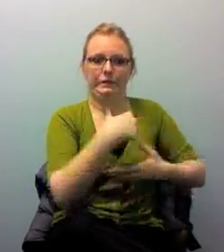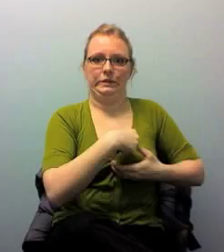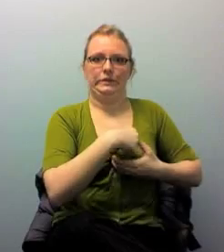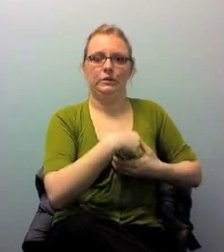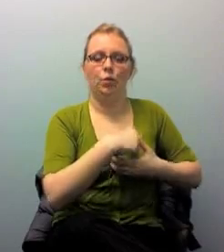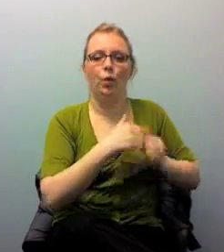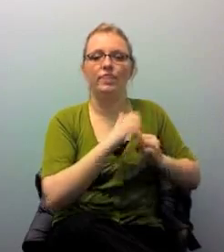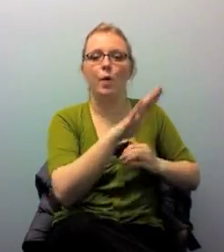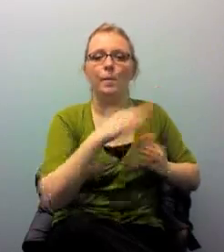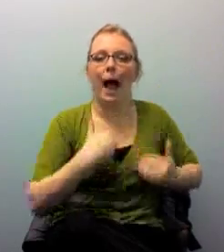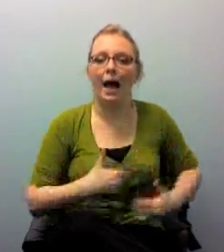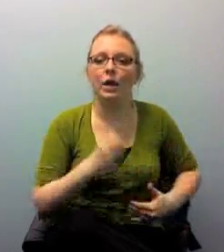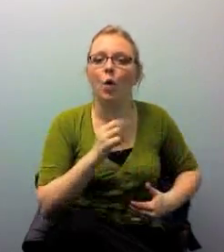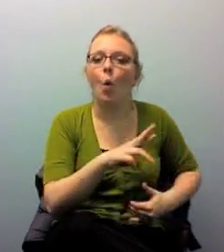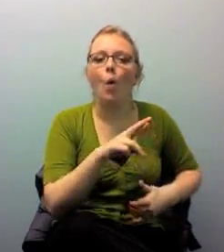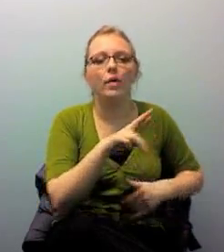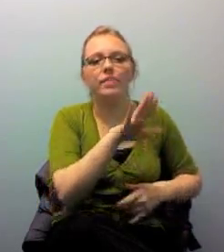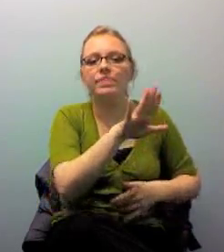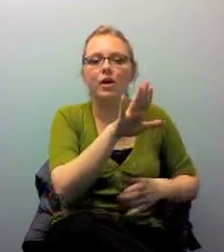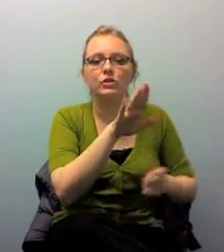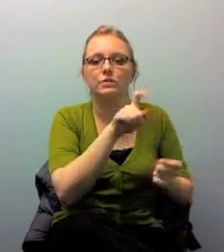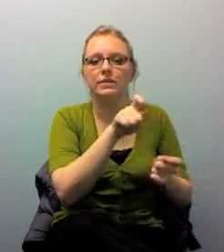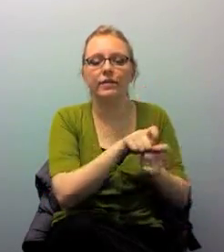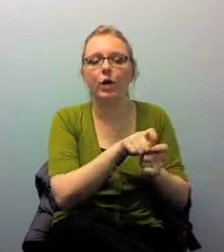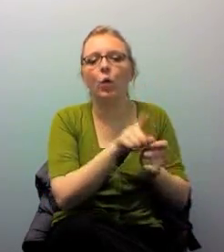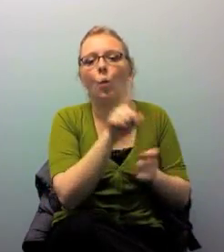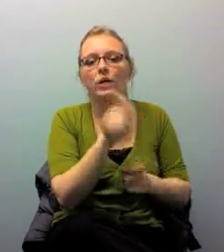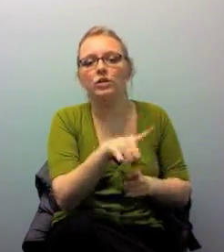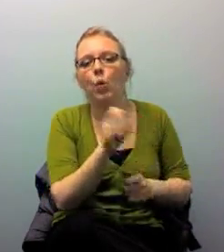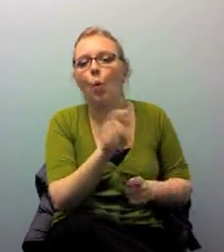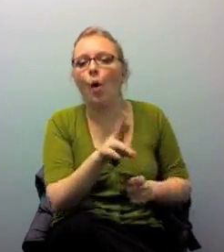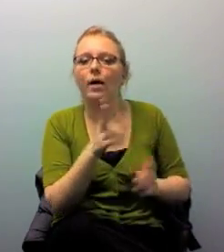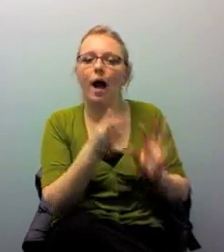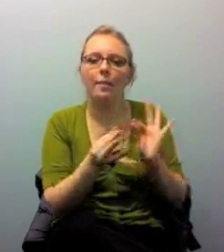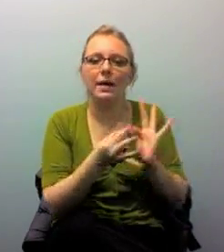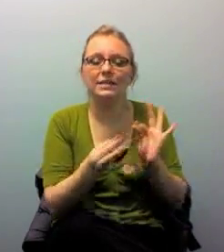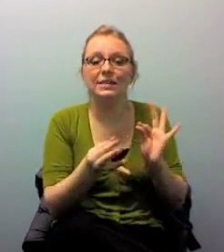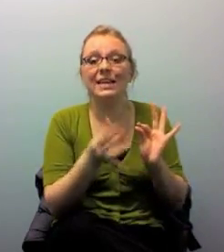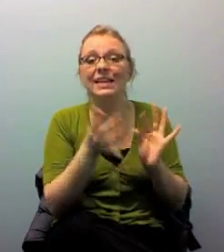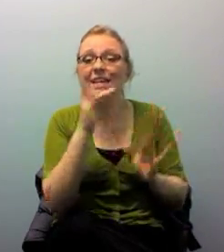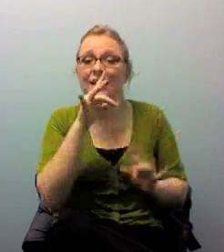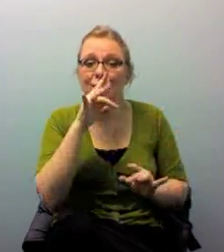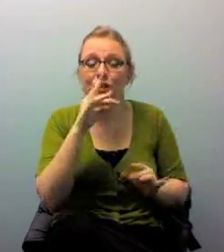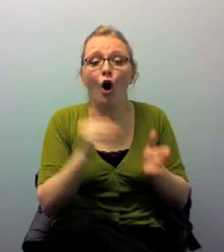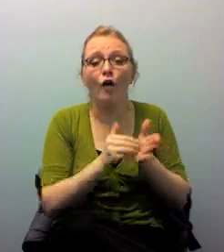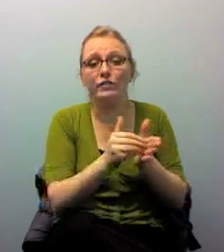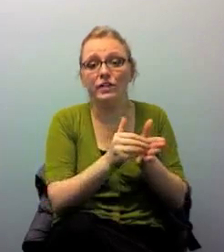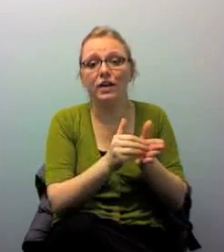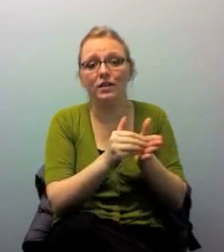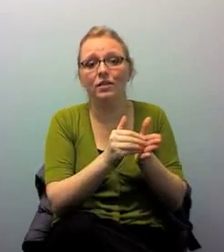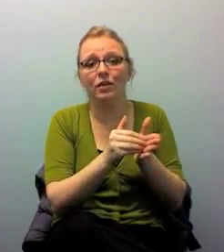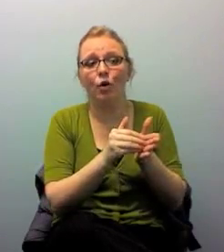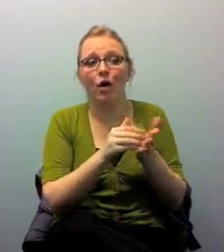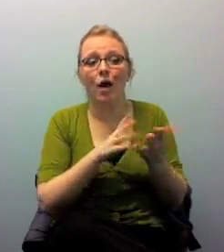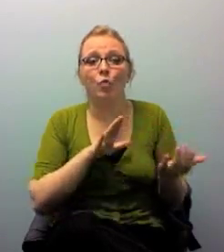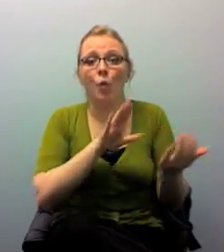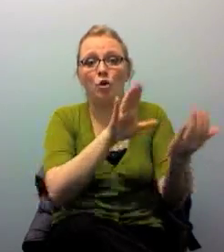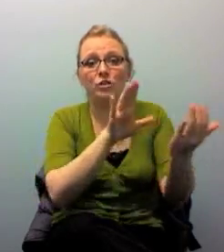body or with a certain question or a comment. And kids often find themselves wanting to say, get out of my face,